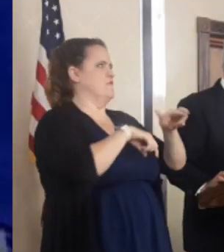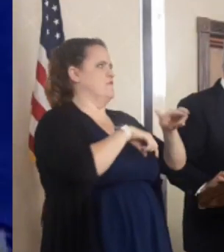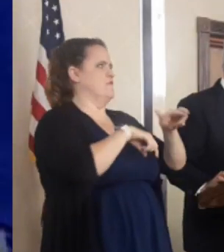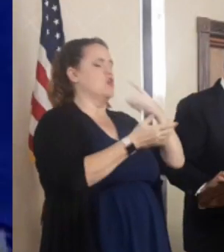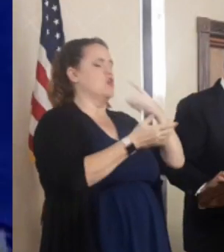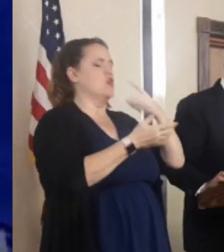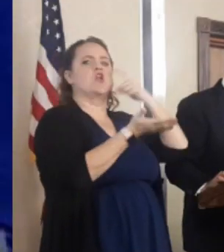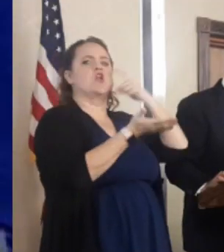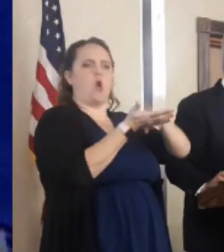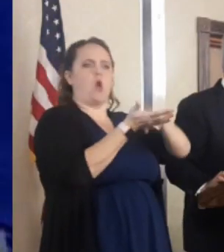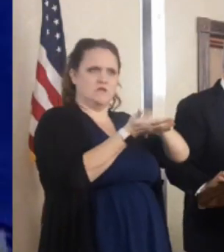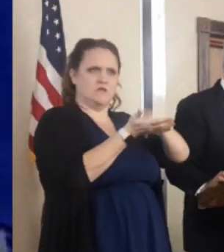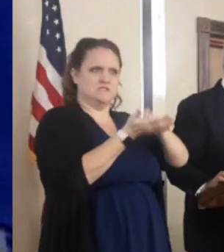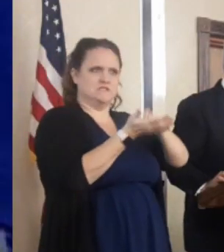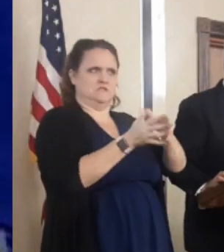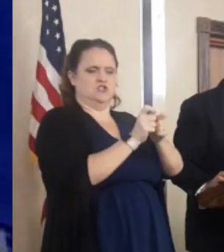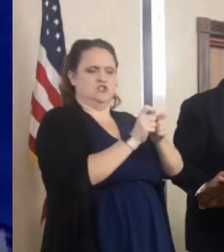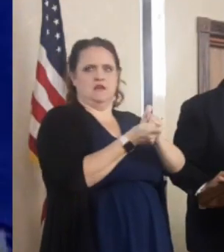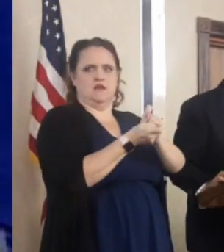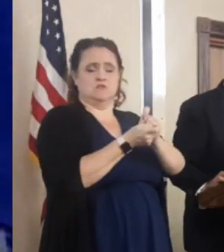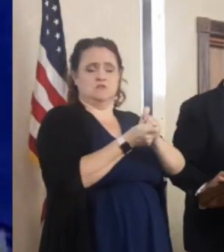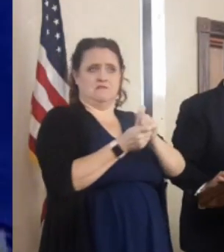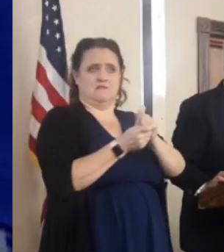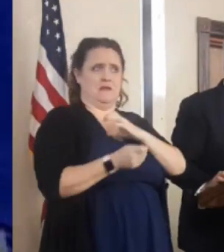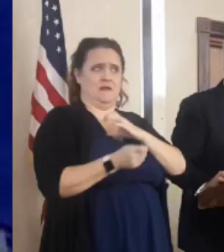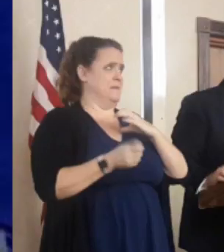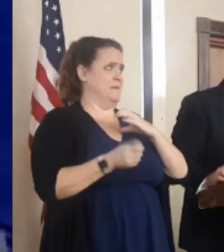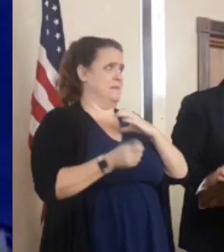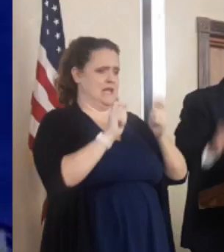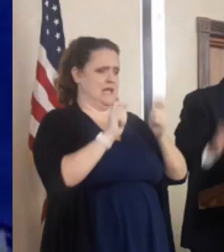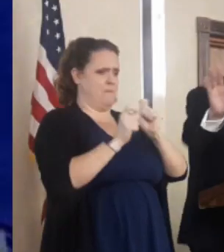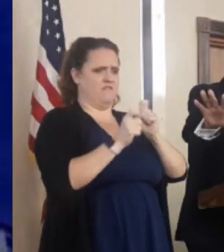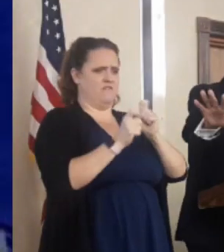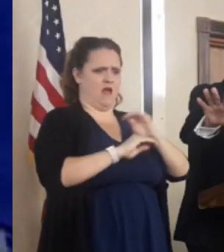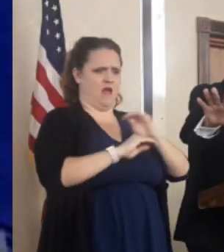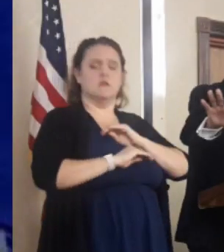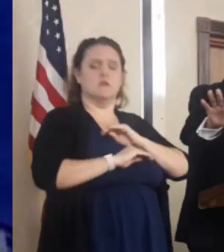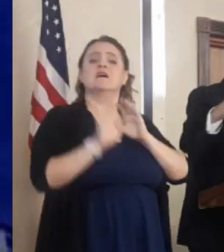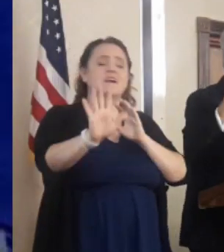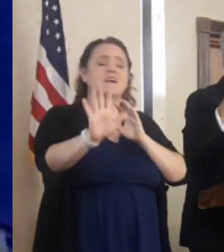then be free to modify it to their will. And just so